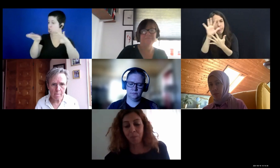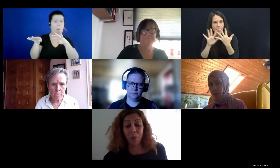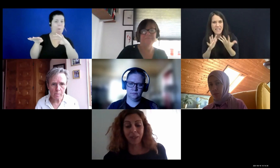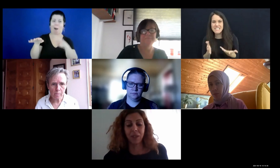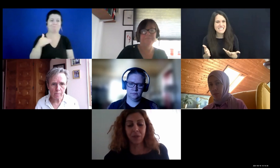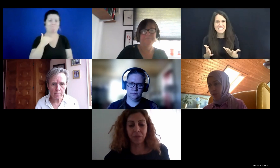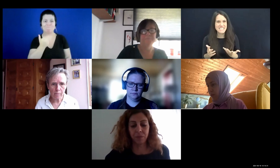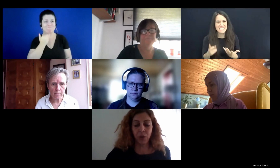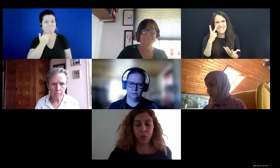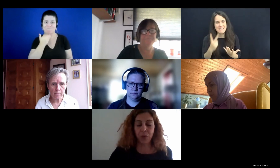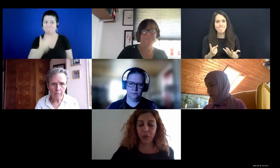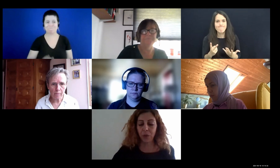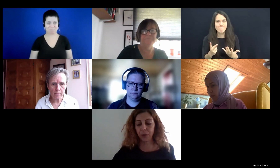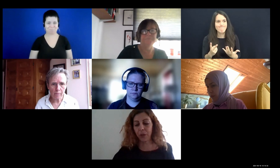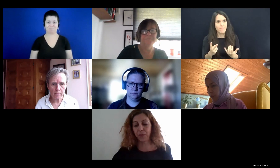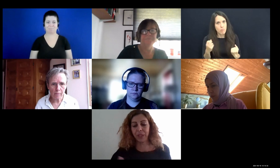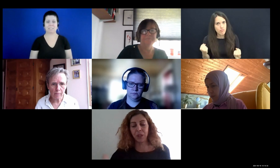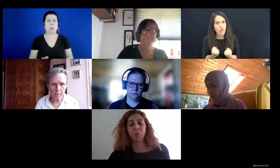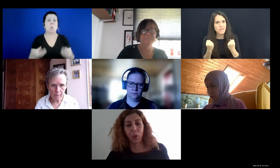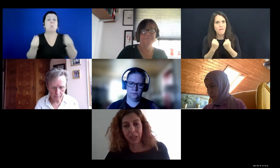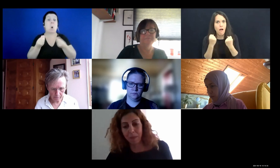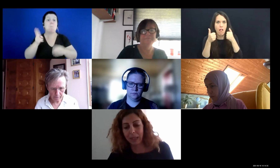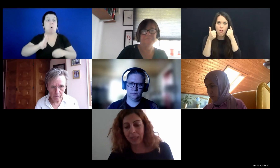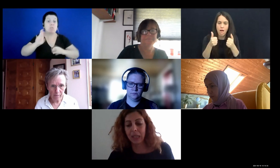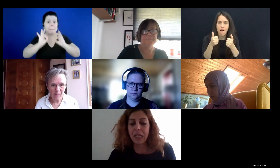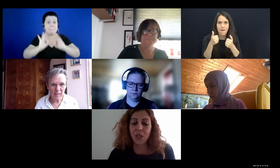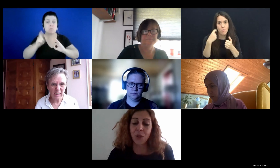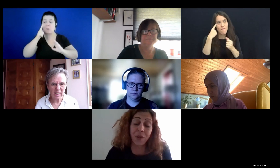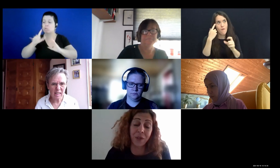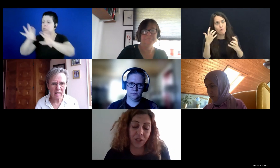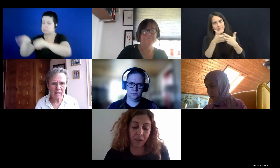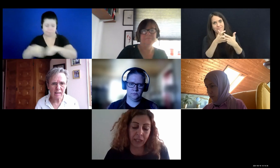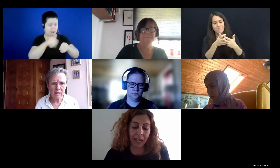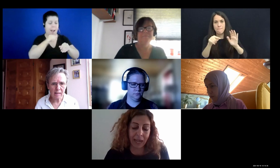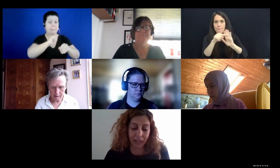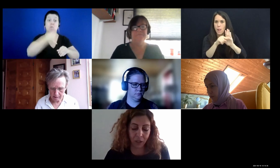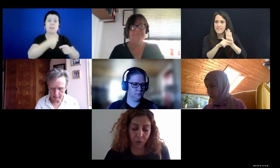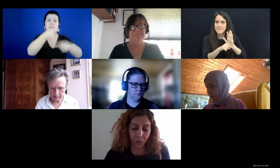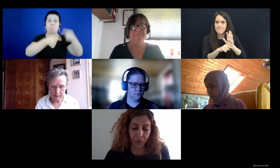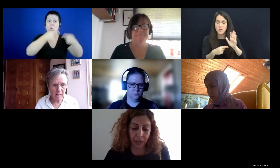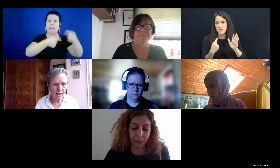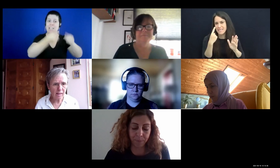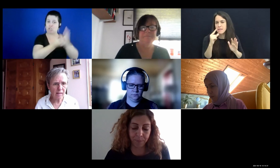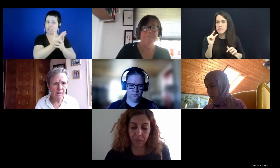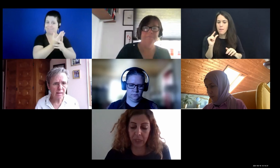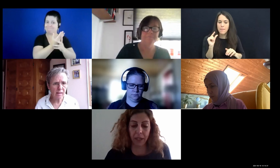made practical use, to kind of fit into policy making. So there is generally a lack of